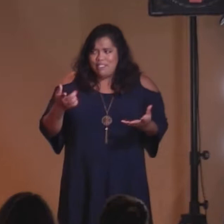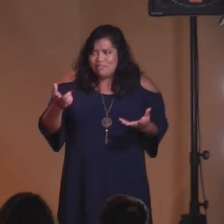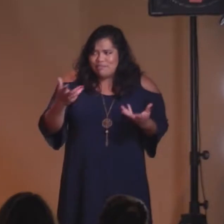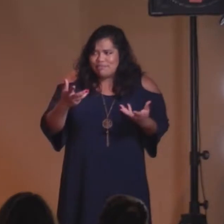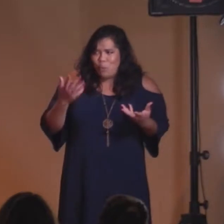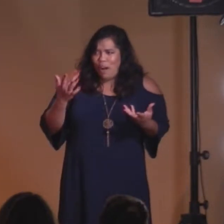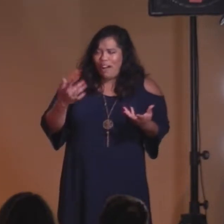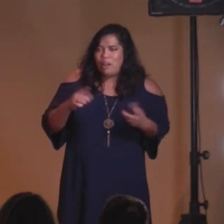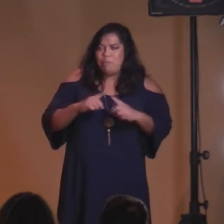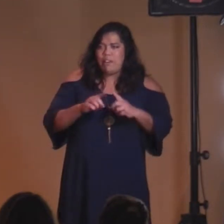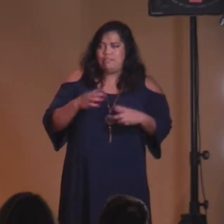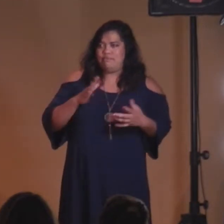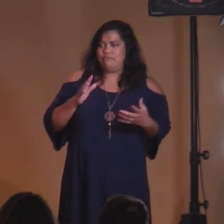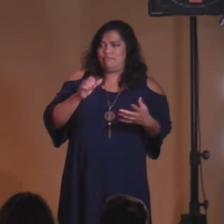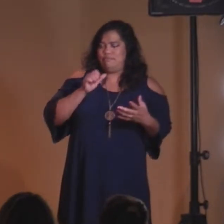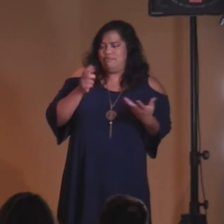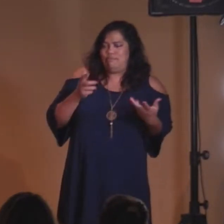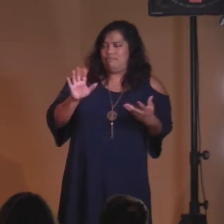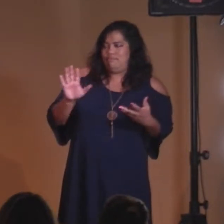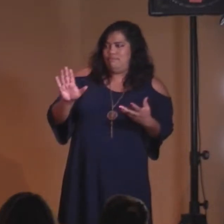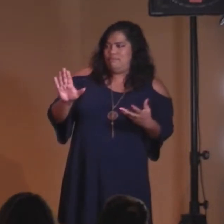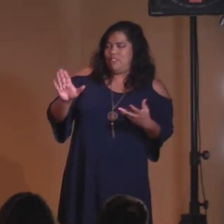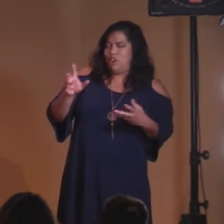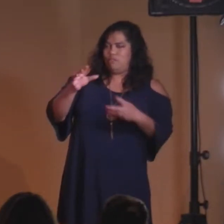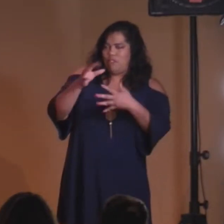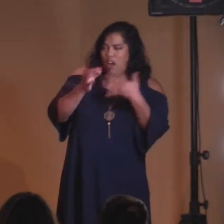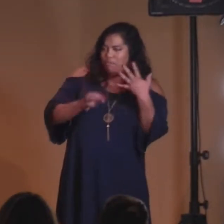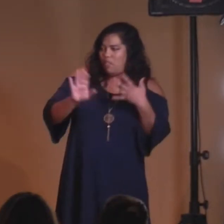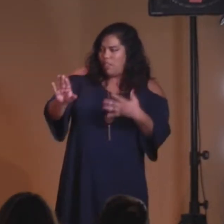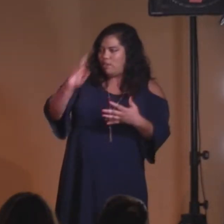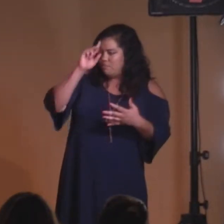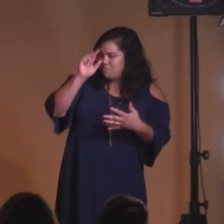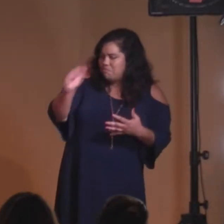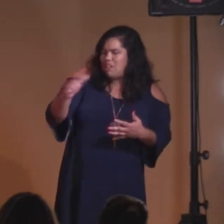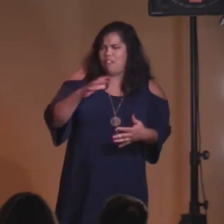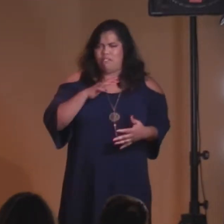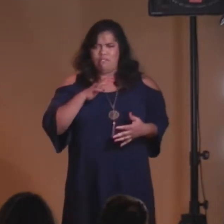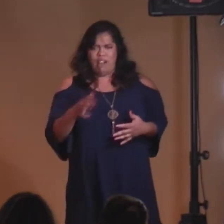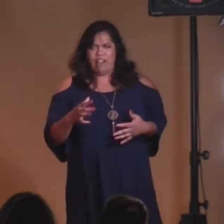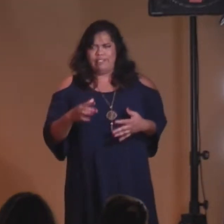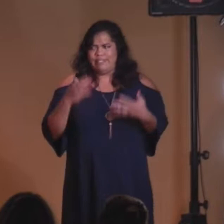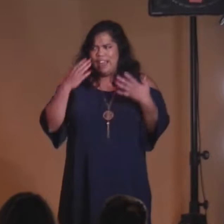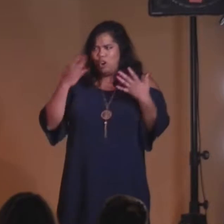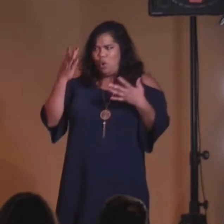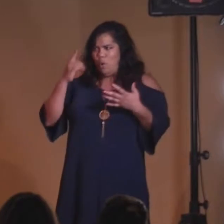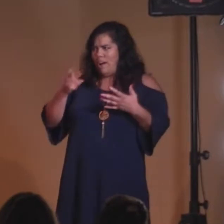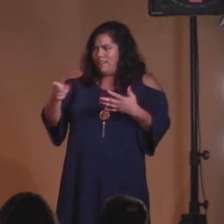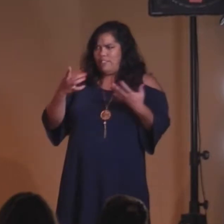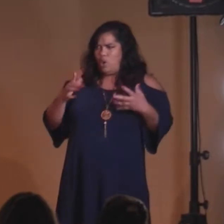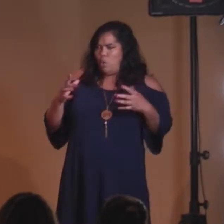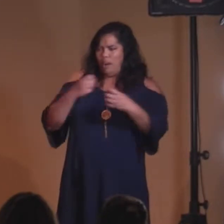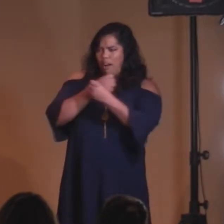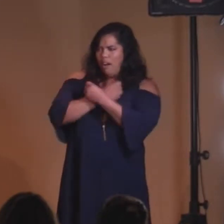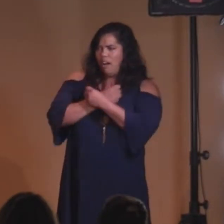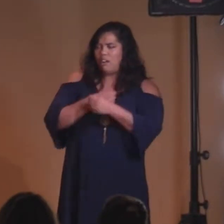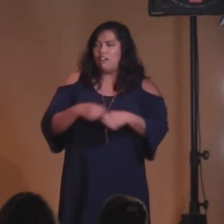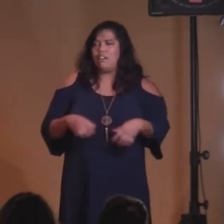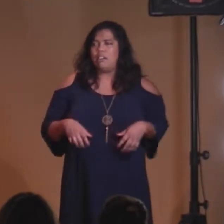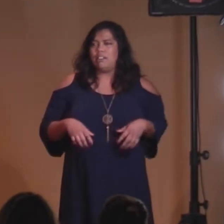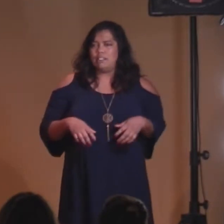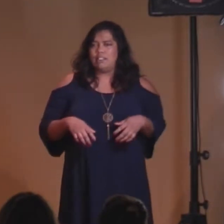what I can interpret. I said good morning to someone and they didn't respond back. I was